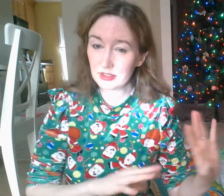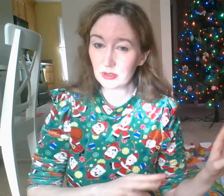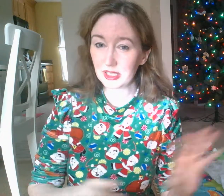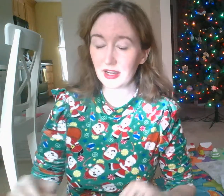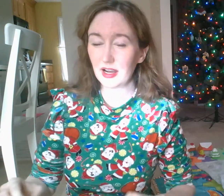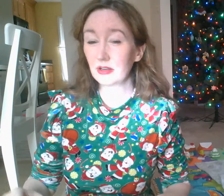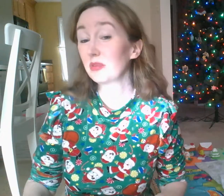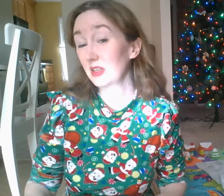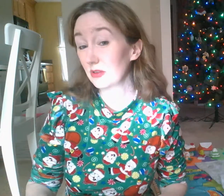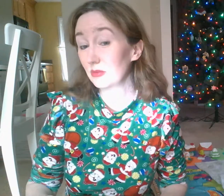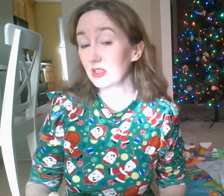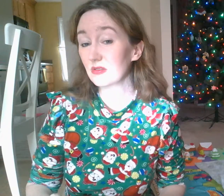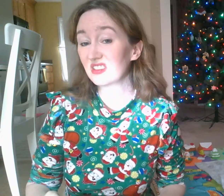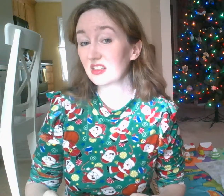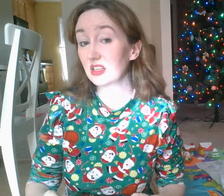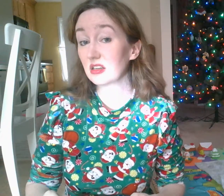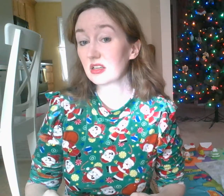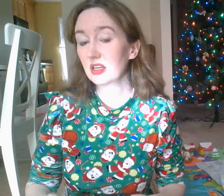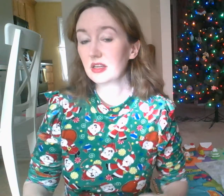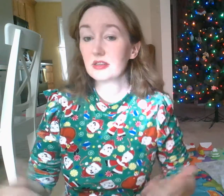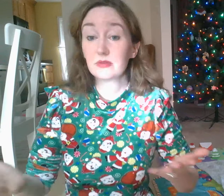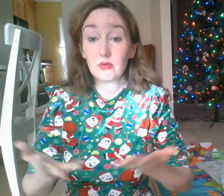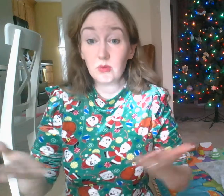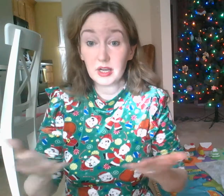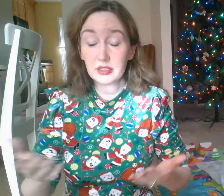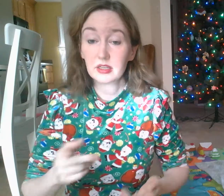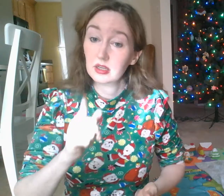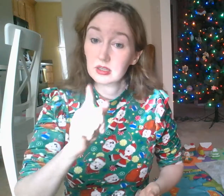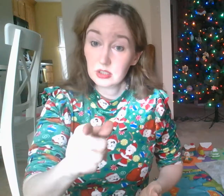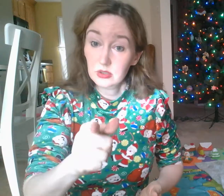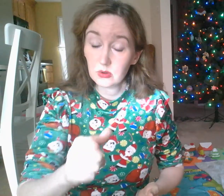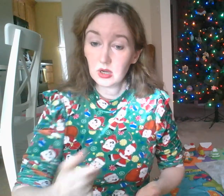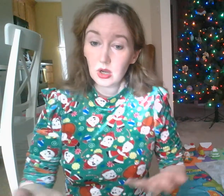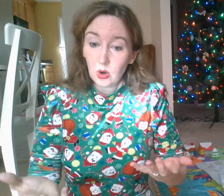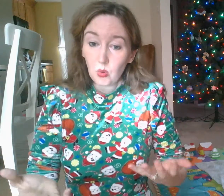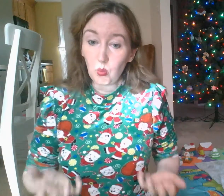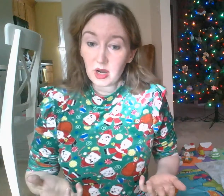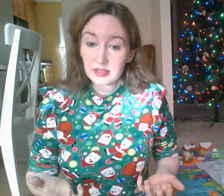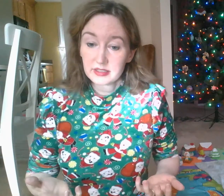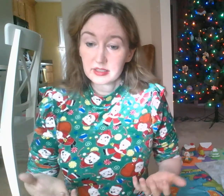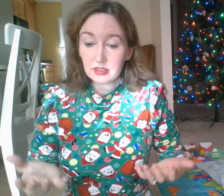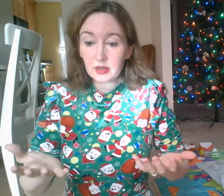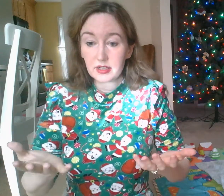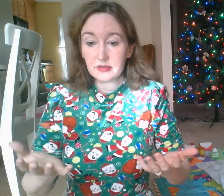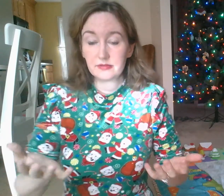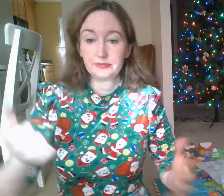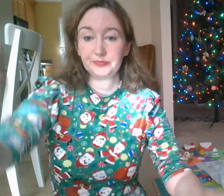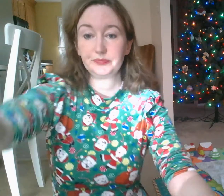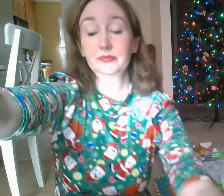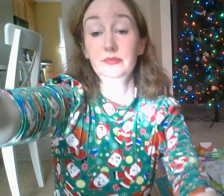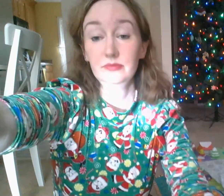do, but I don't believe it would be used here. So you say, what you want, you kind